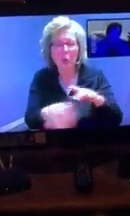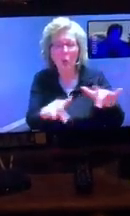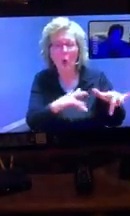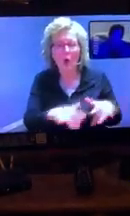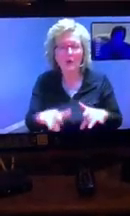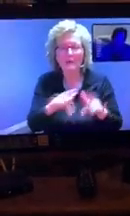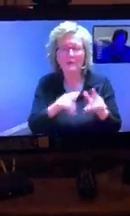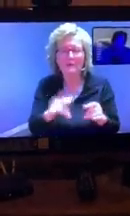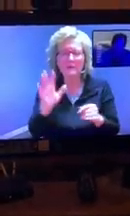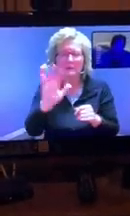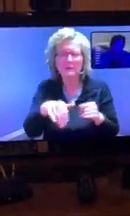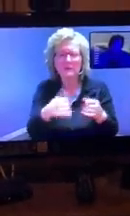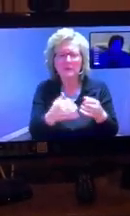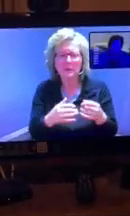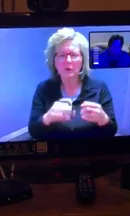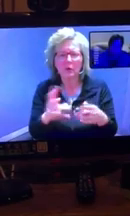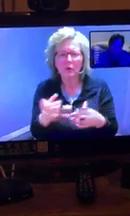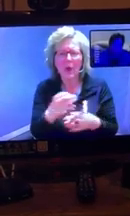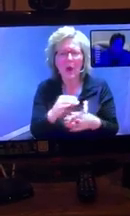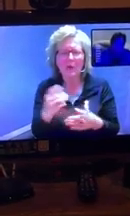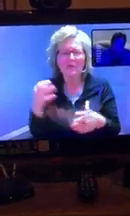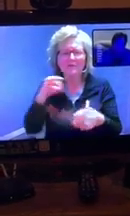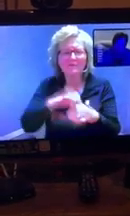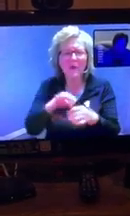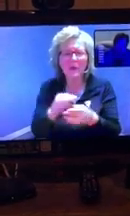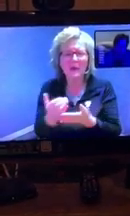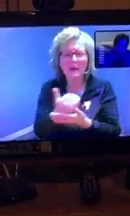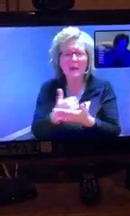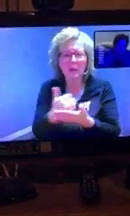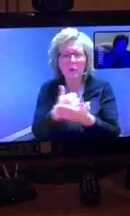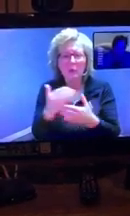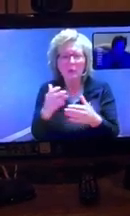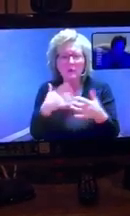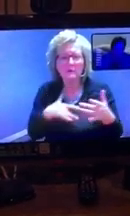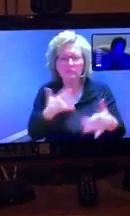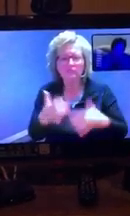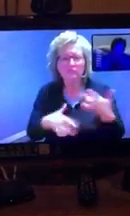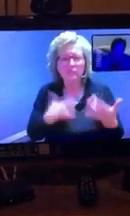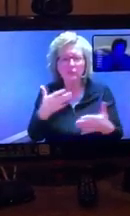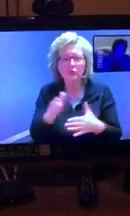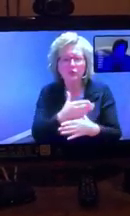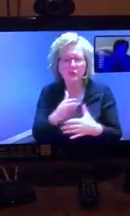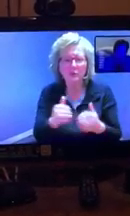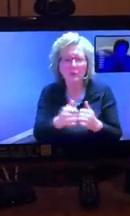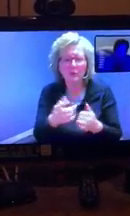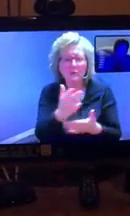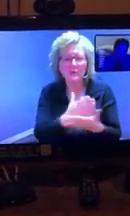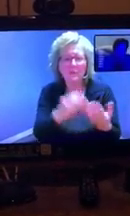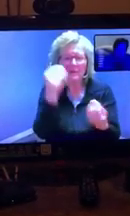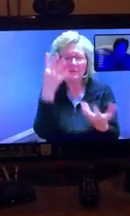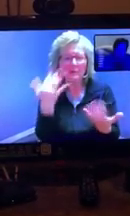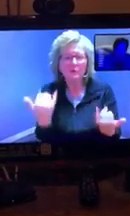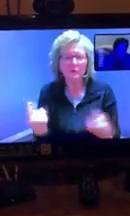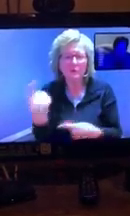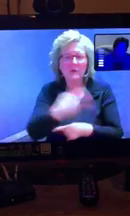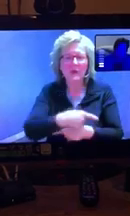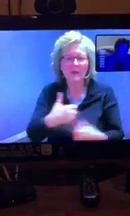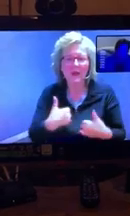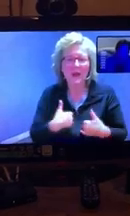Wazsupp Crowdfunding. Guys, we're excited to share with you some information today that has totally touched